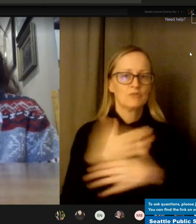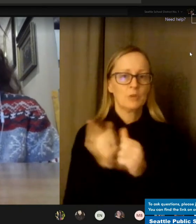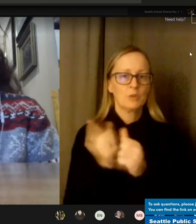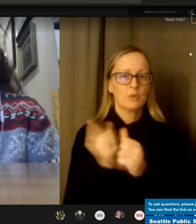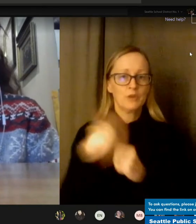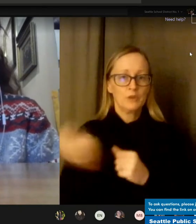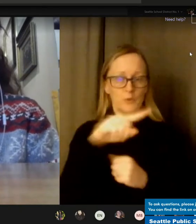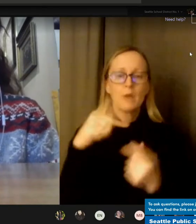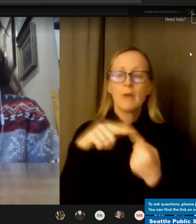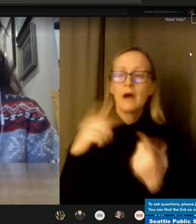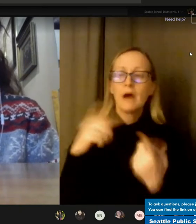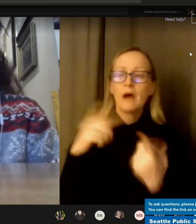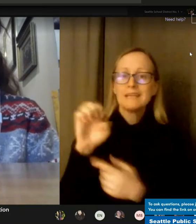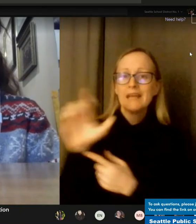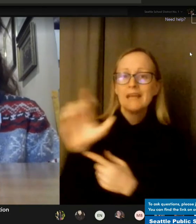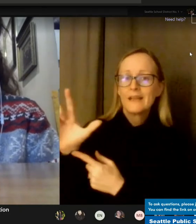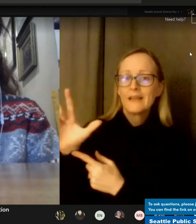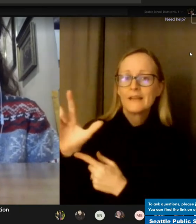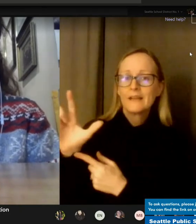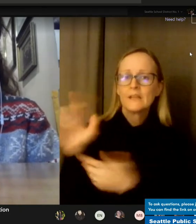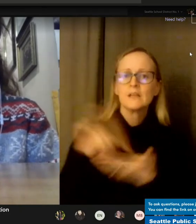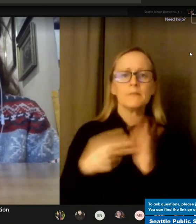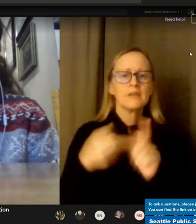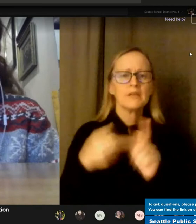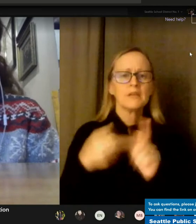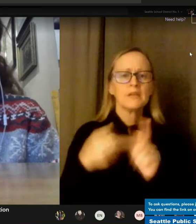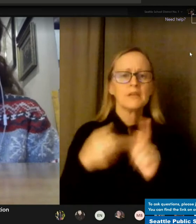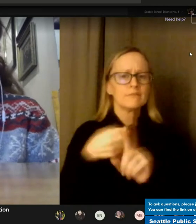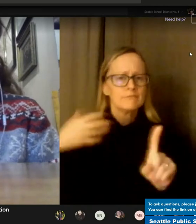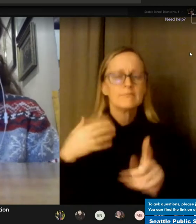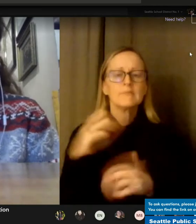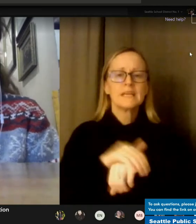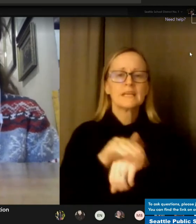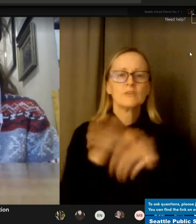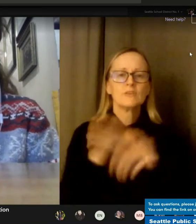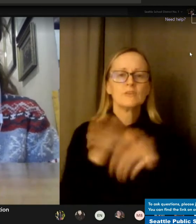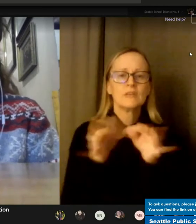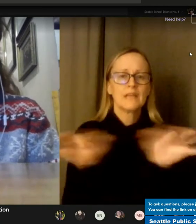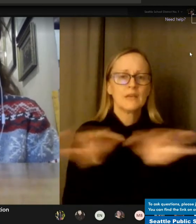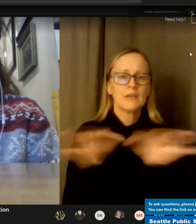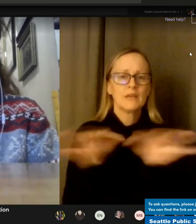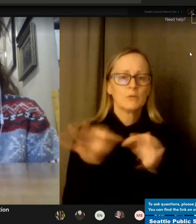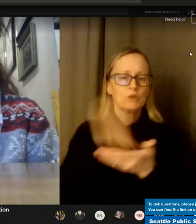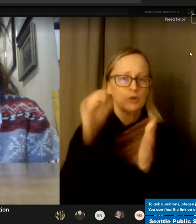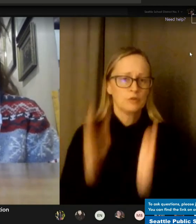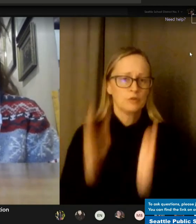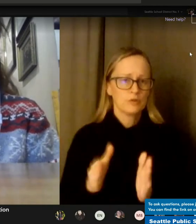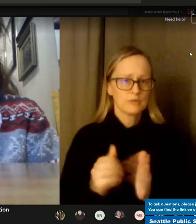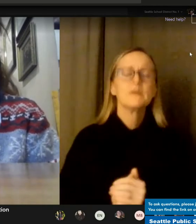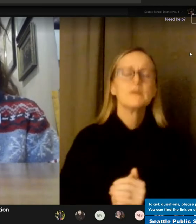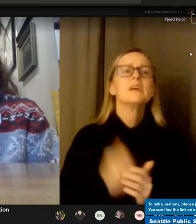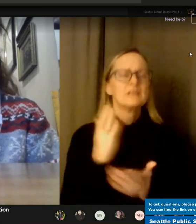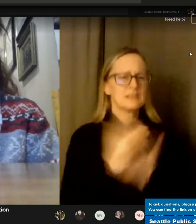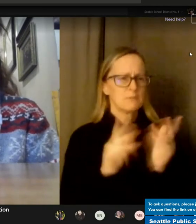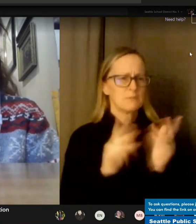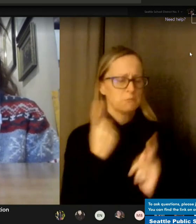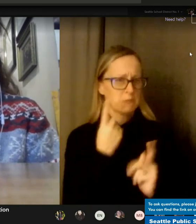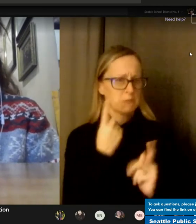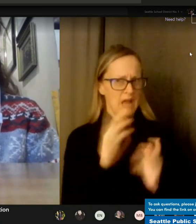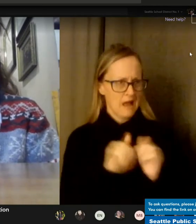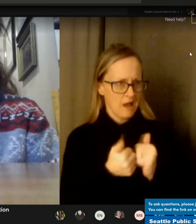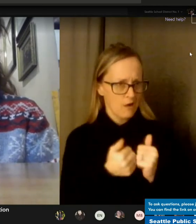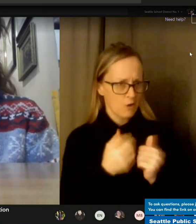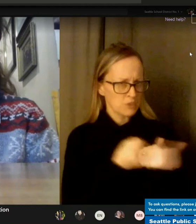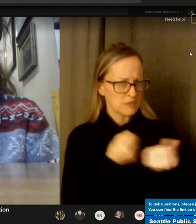Learner Services, in Seattle Public Schools. I will start with the question, how does the ELL program support instruction for